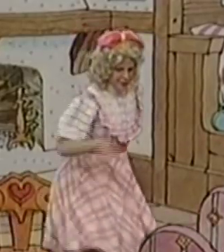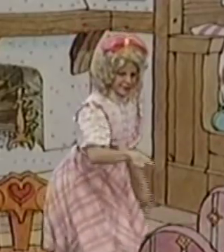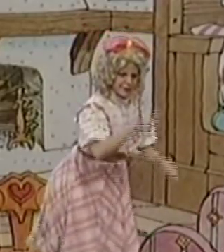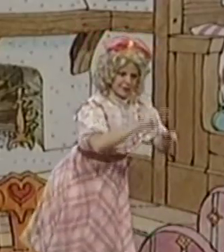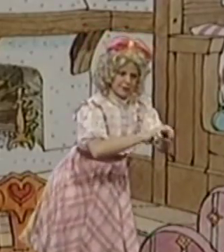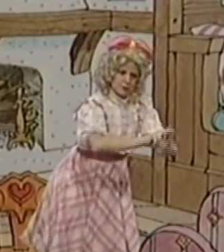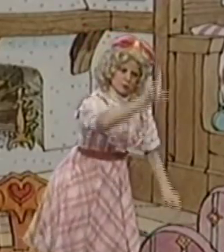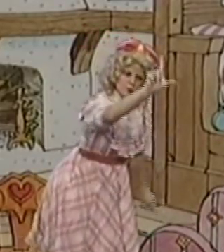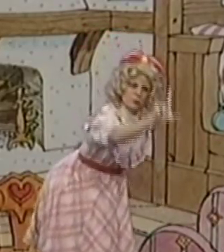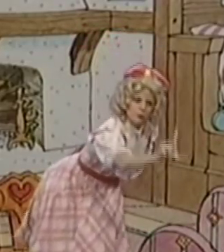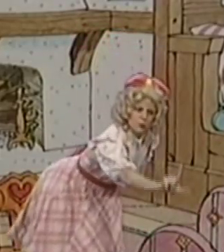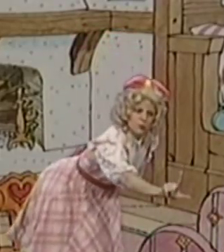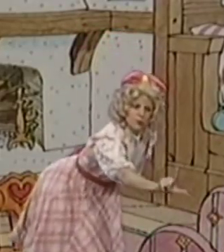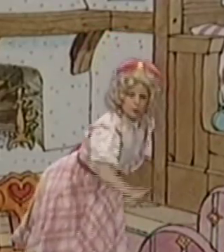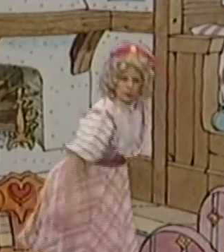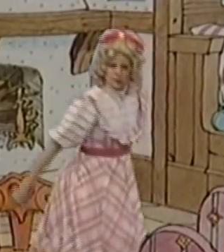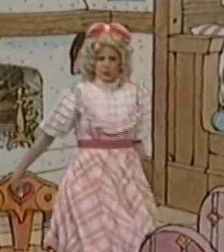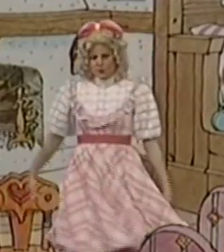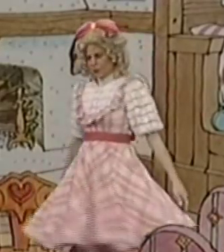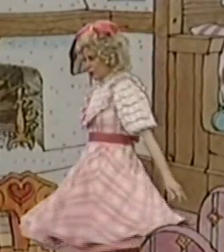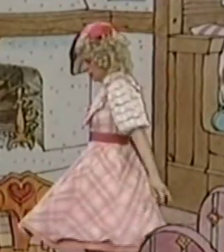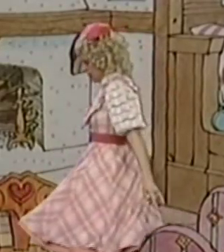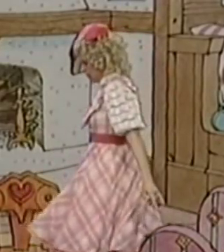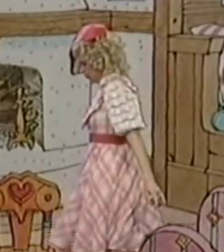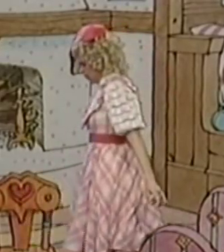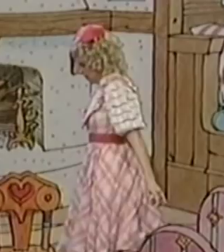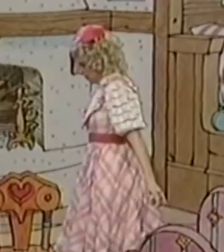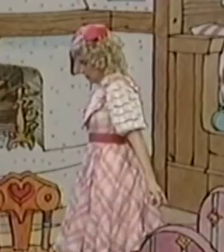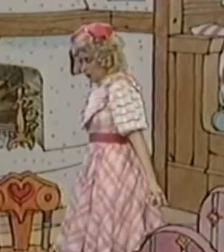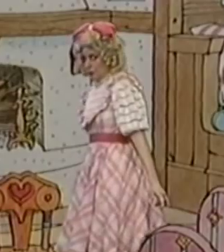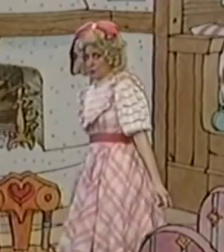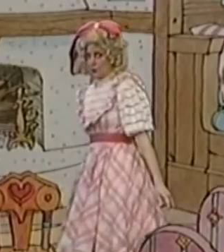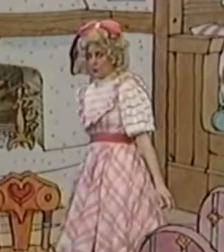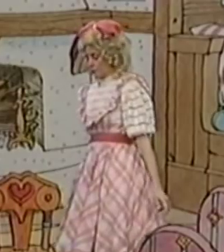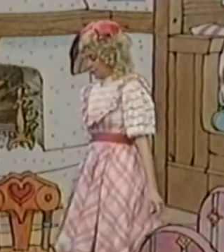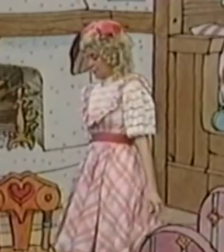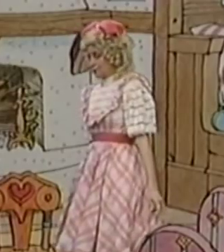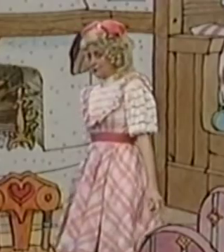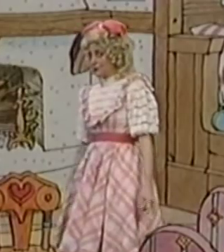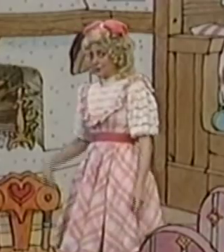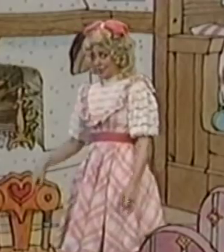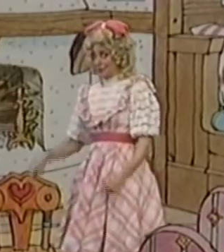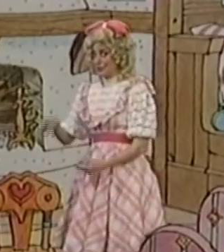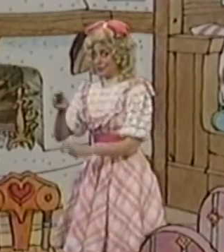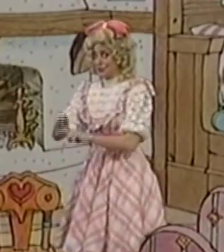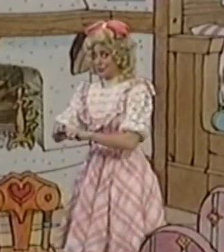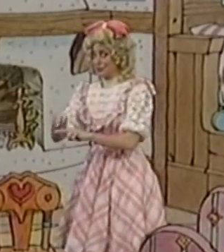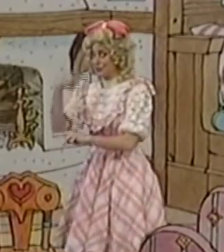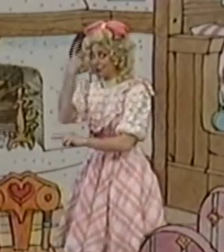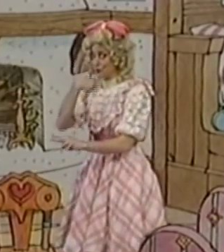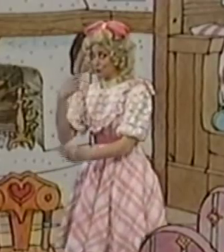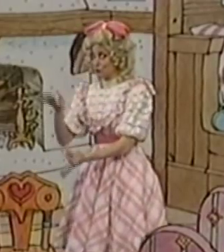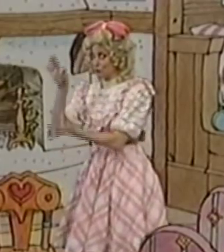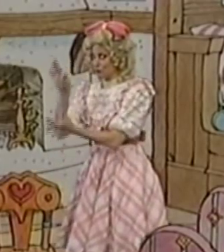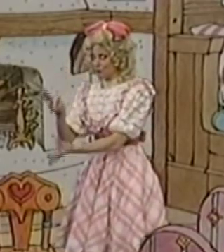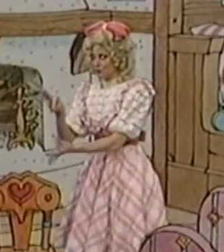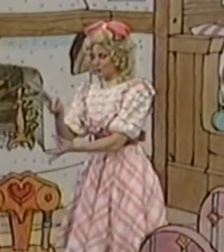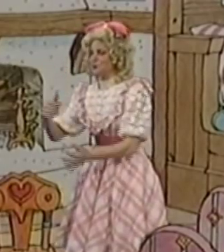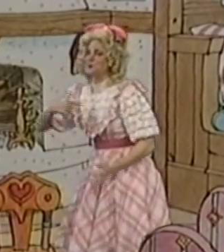This chair is too low, she said. Then she saw Baby Bear's little chair. Then This chair looks just right.